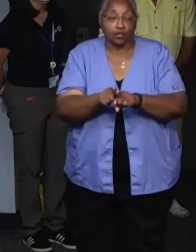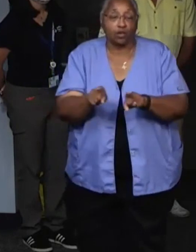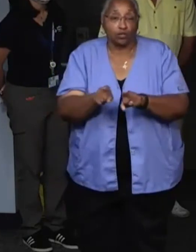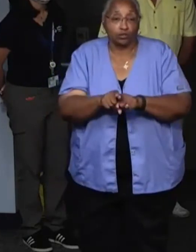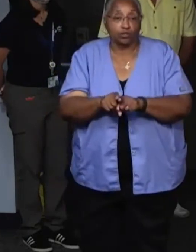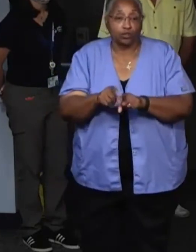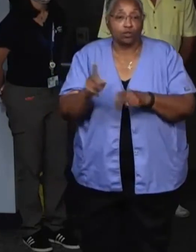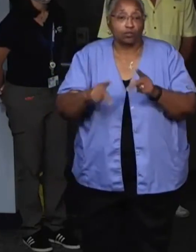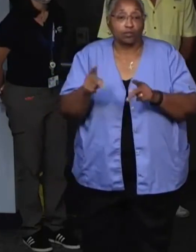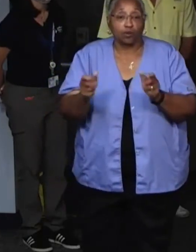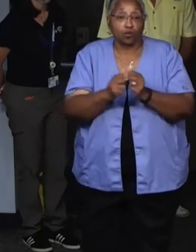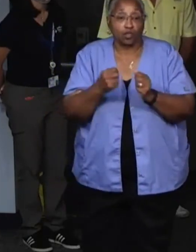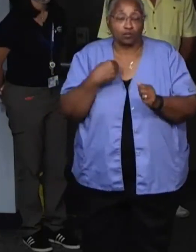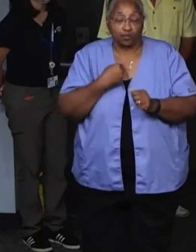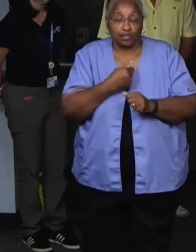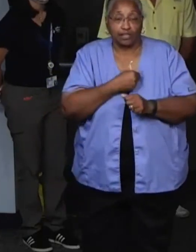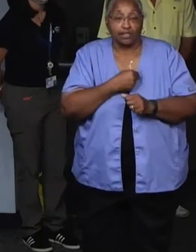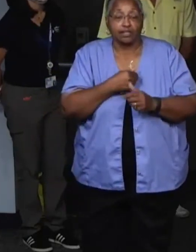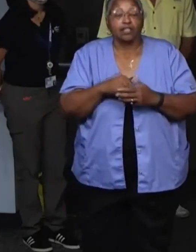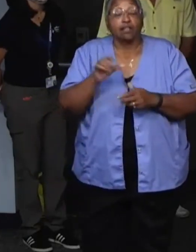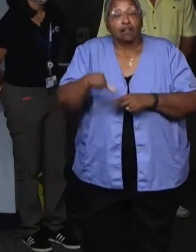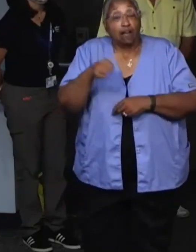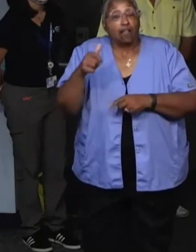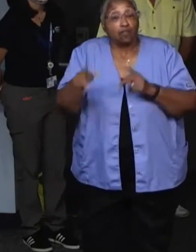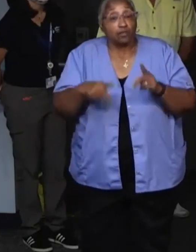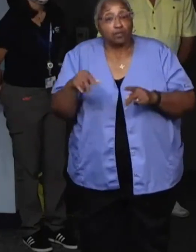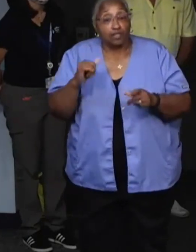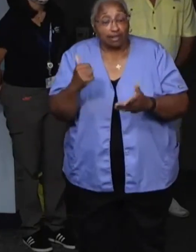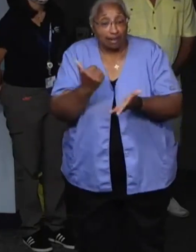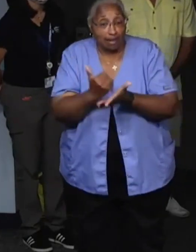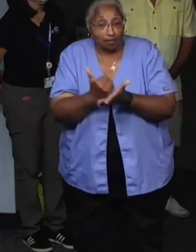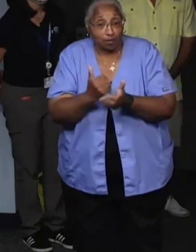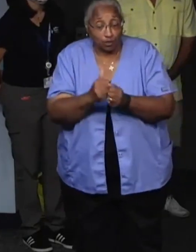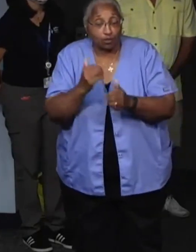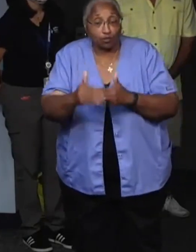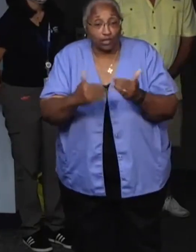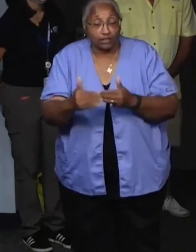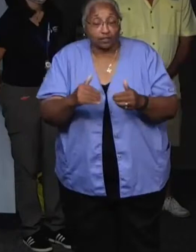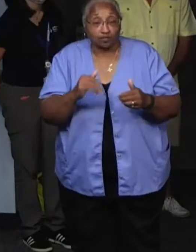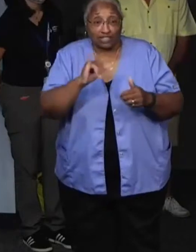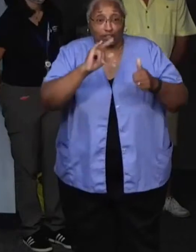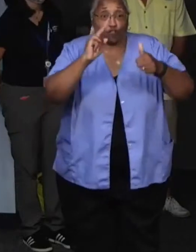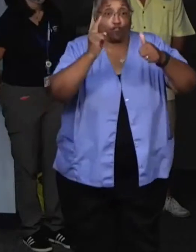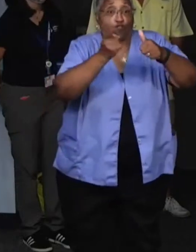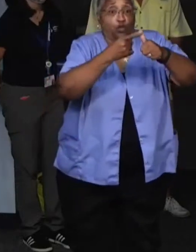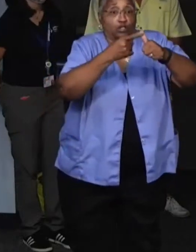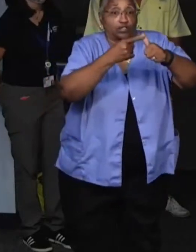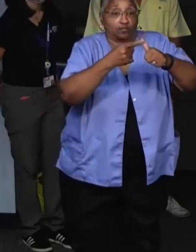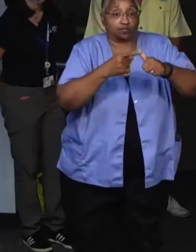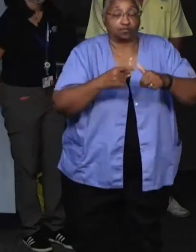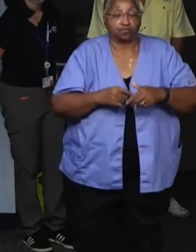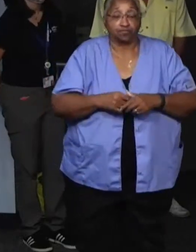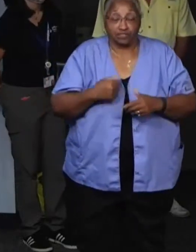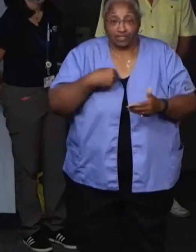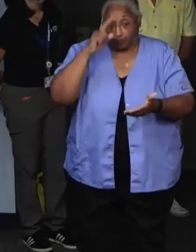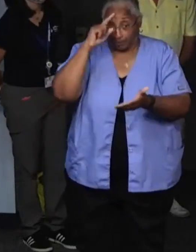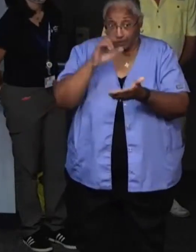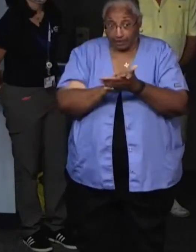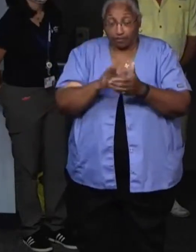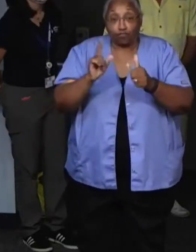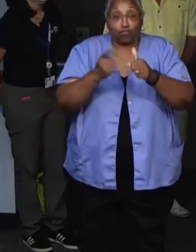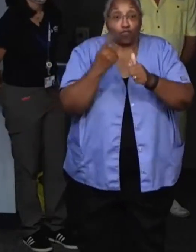the whole thing, and other officials to expedite that process. Right now, that is priority number one, and I believe it is priority number one in all of